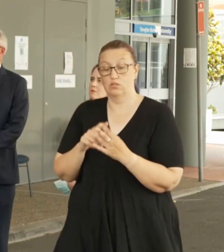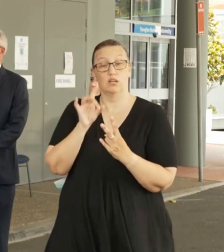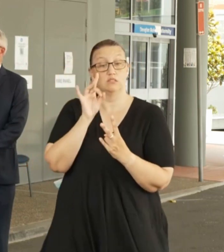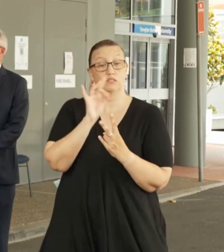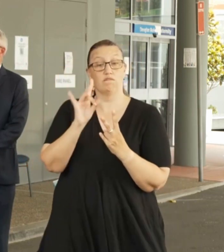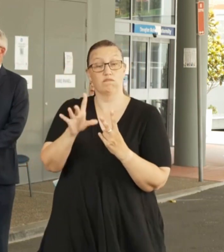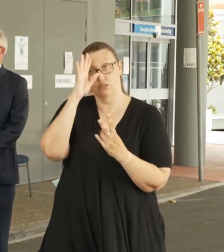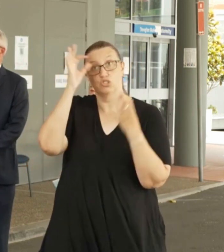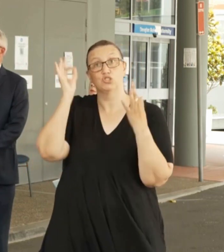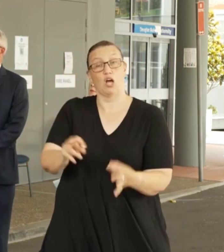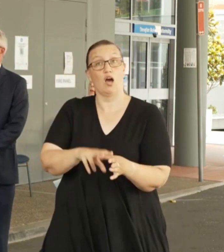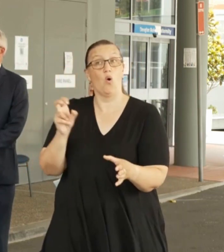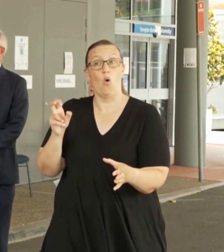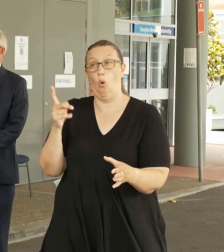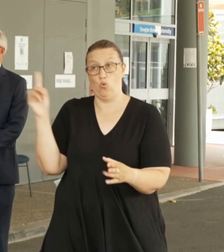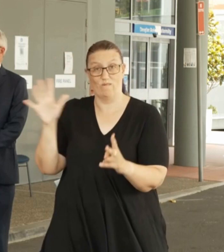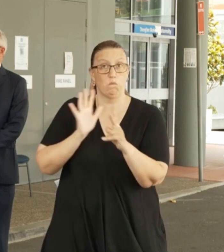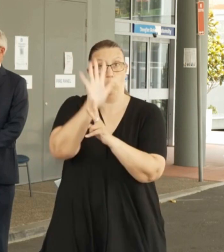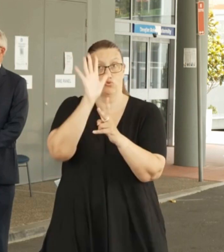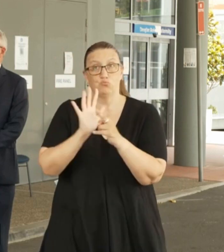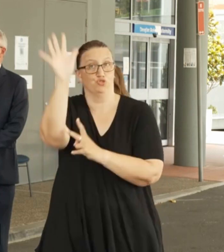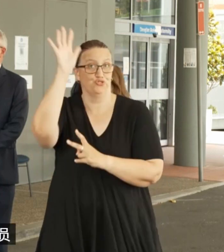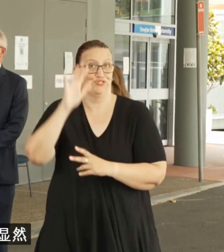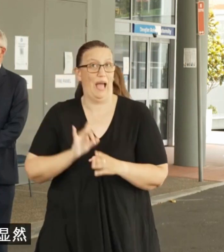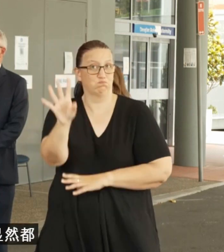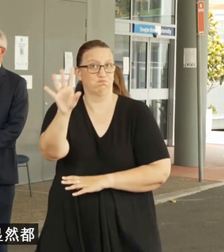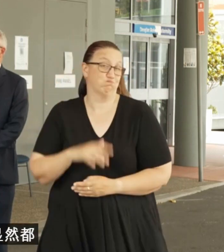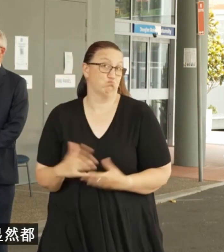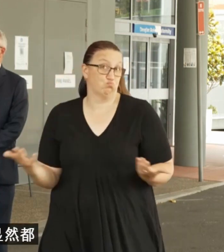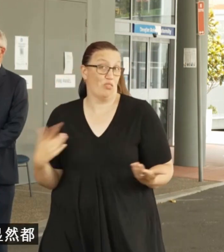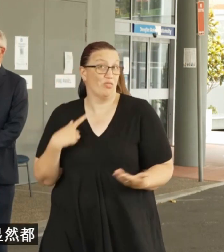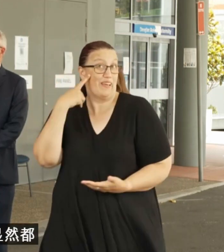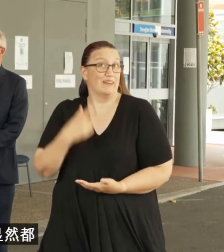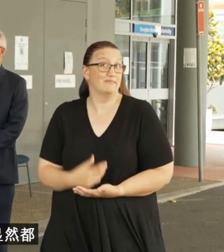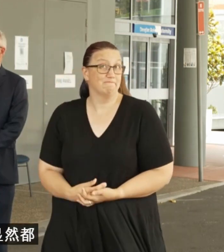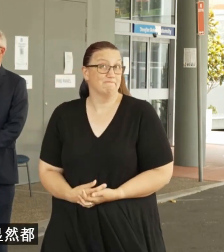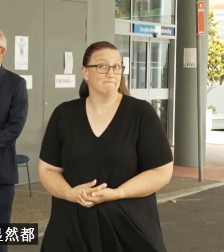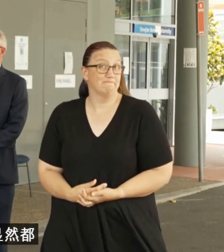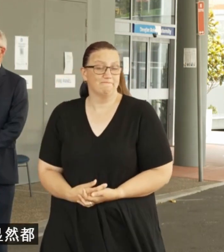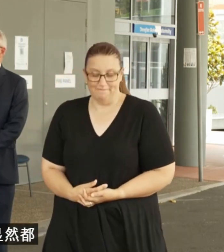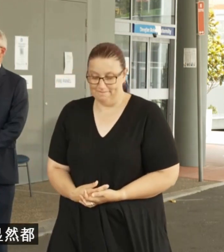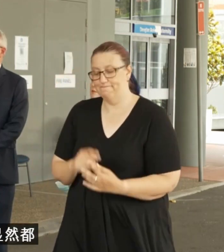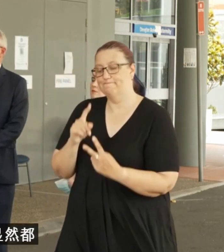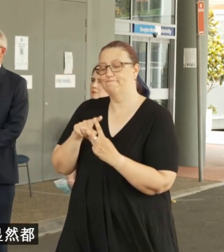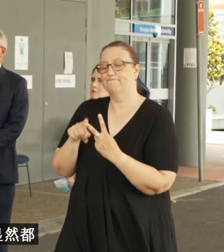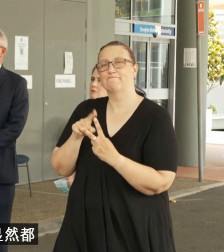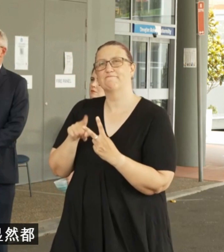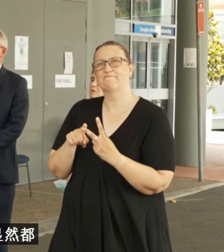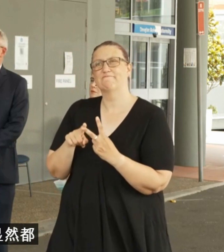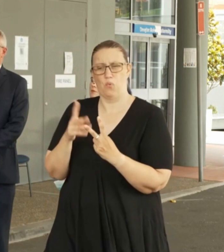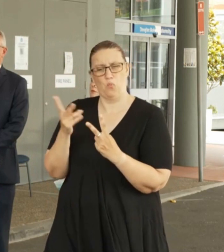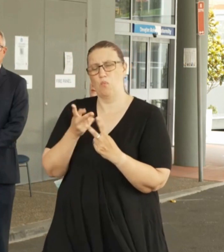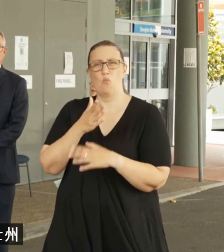a slight that they don't want to serve in your cabinet? Obviously, both members have served for many